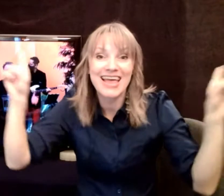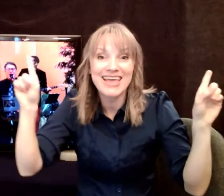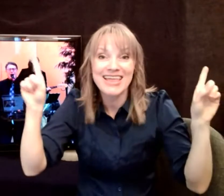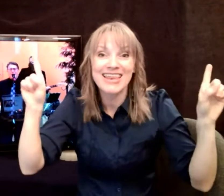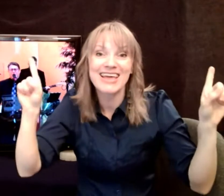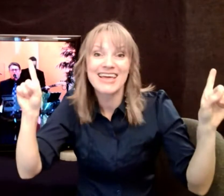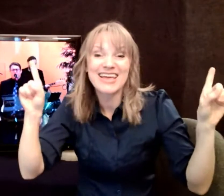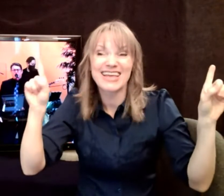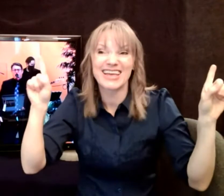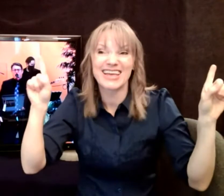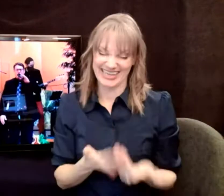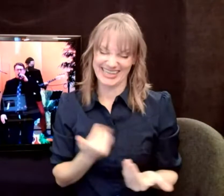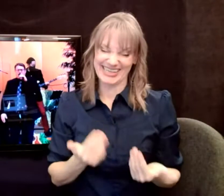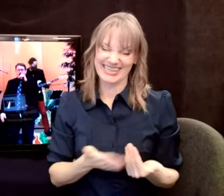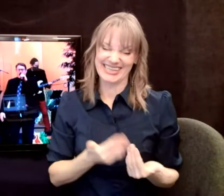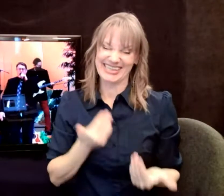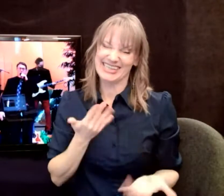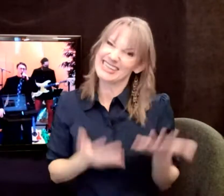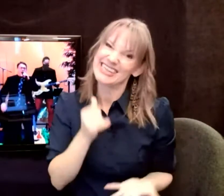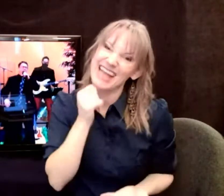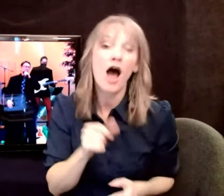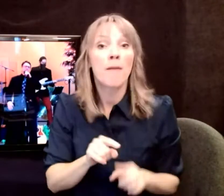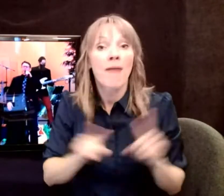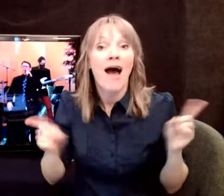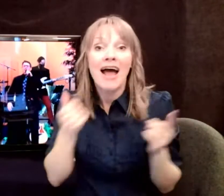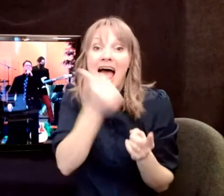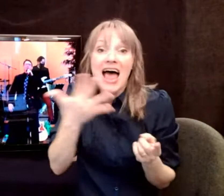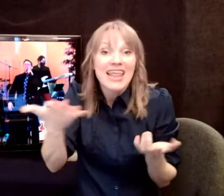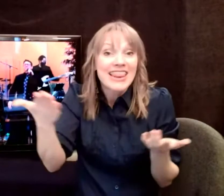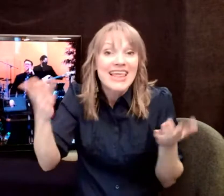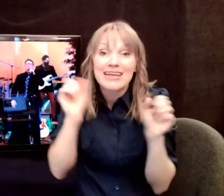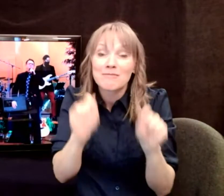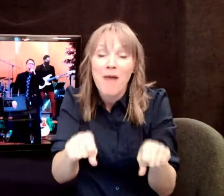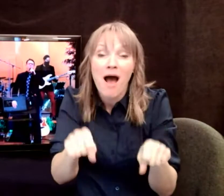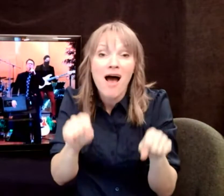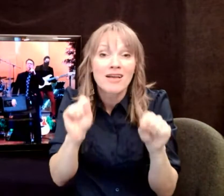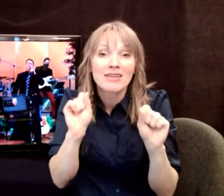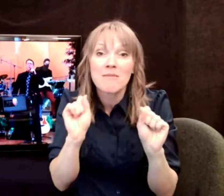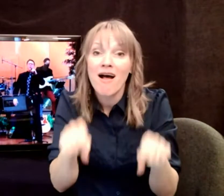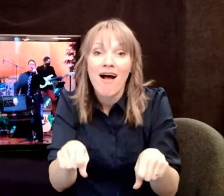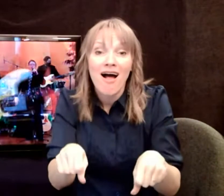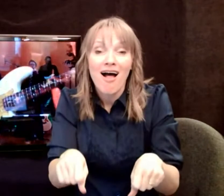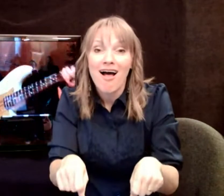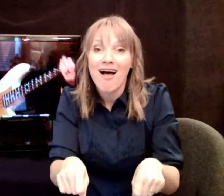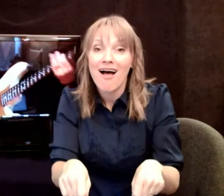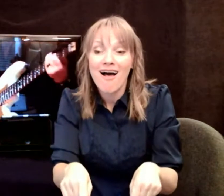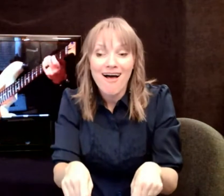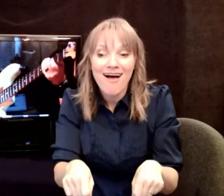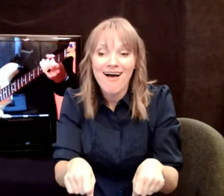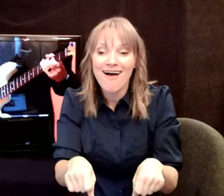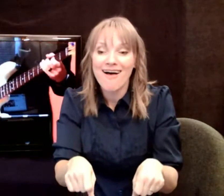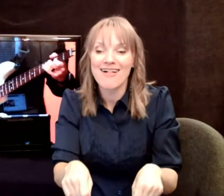It might not be easy, but anything's possible.